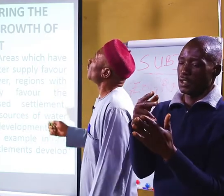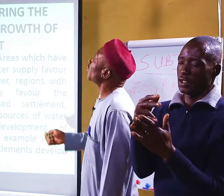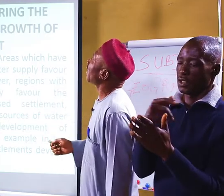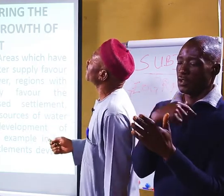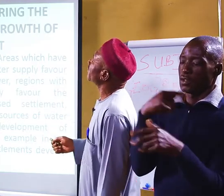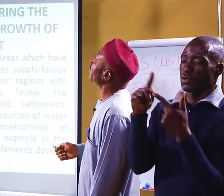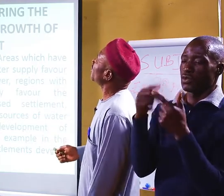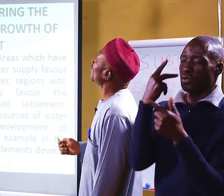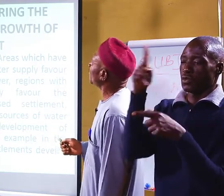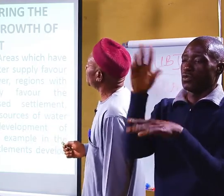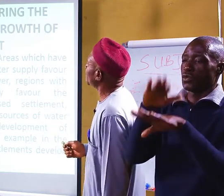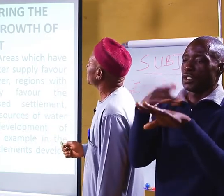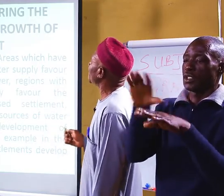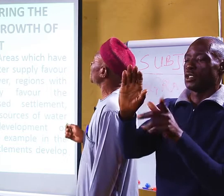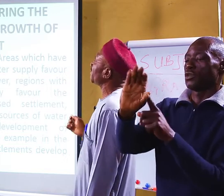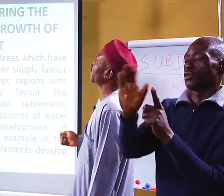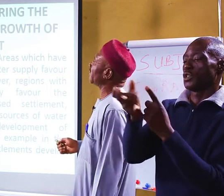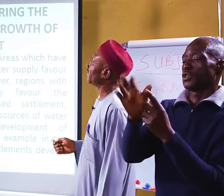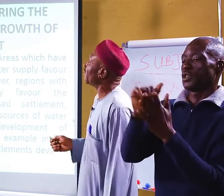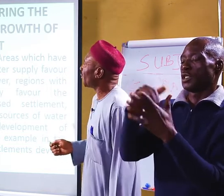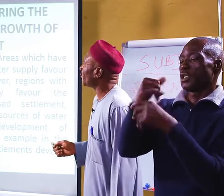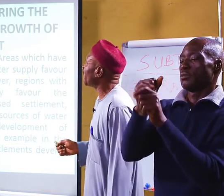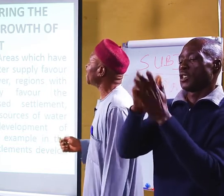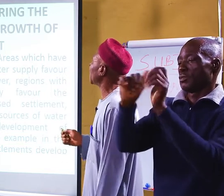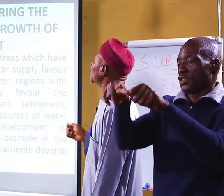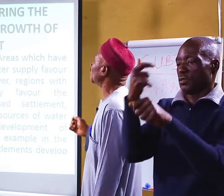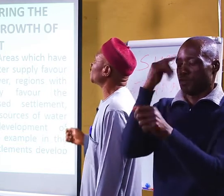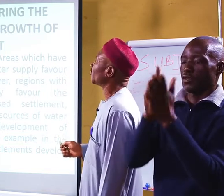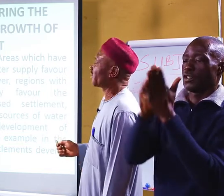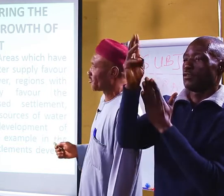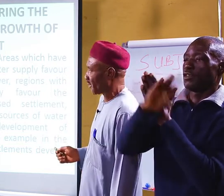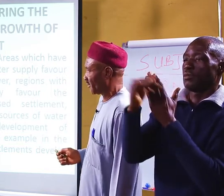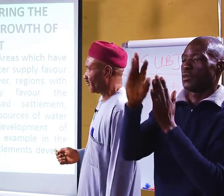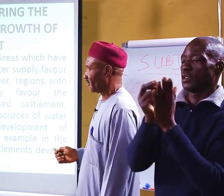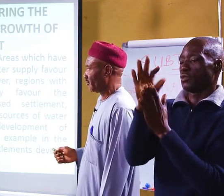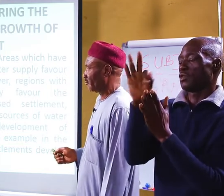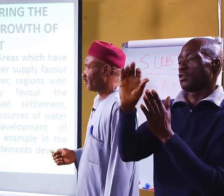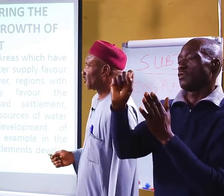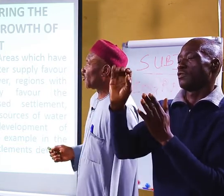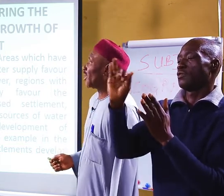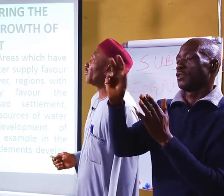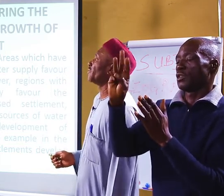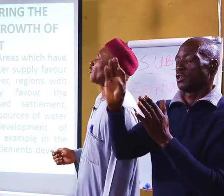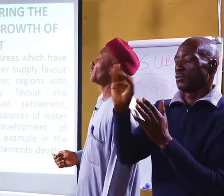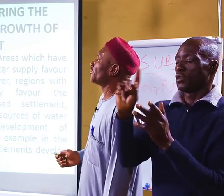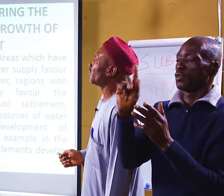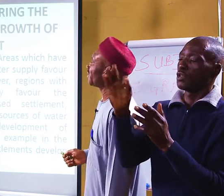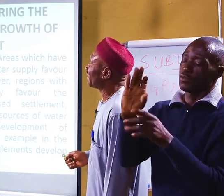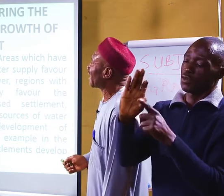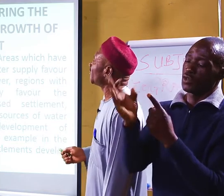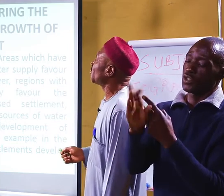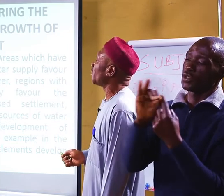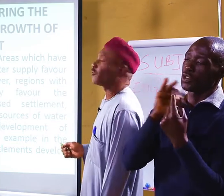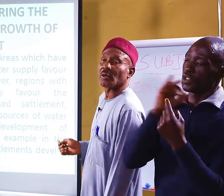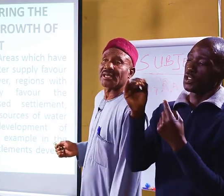quickly look at the condition favoring the development and the growth of settlement. One of the conditions